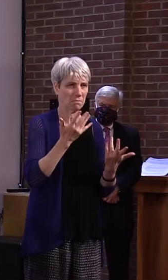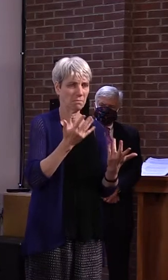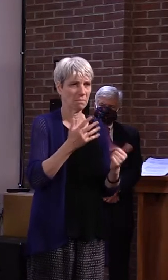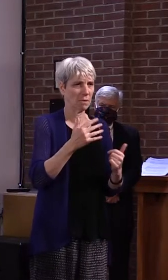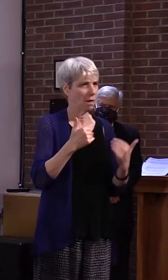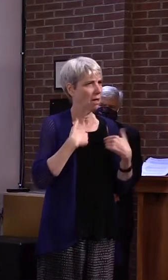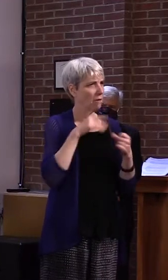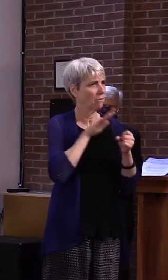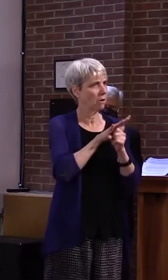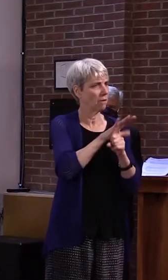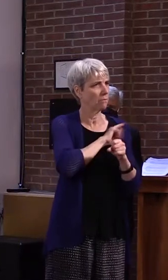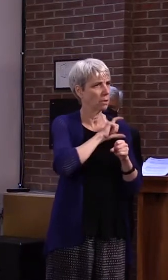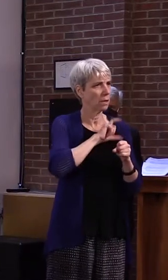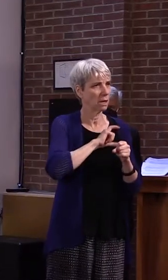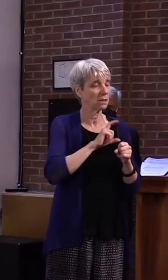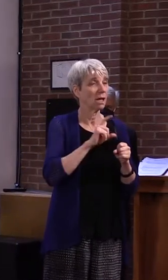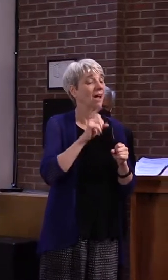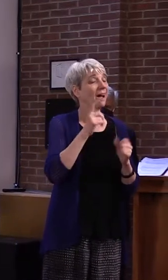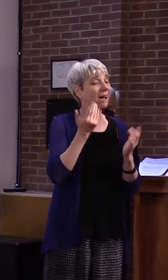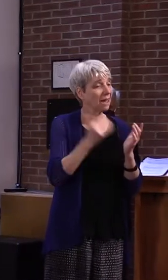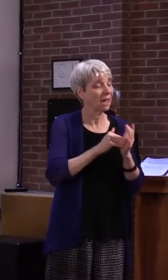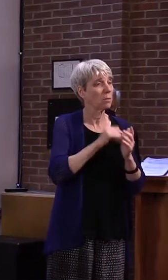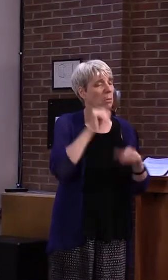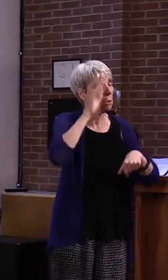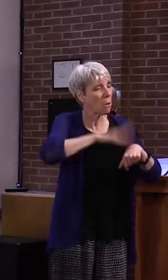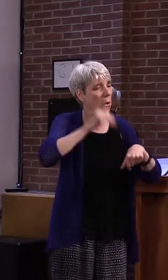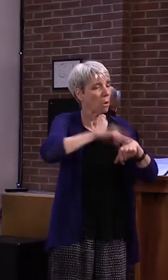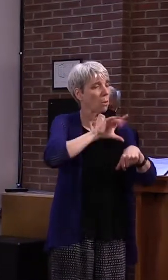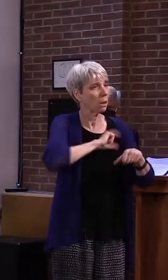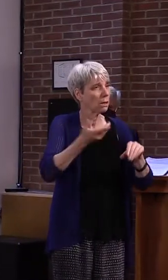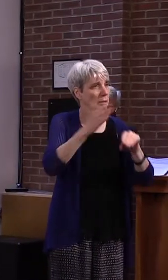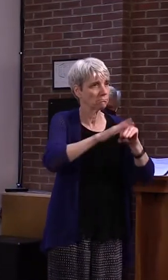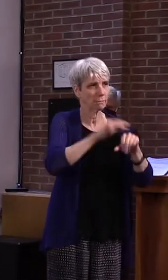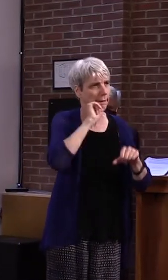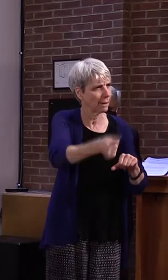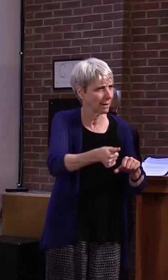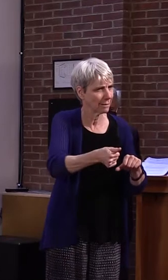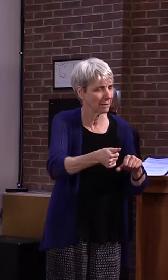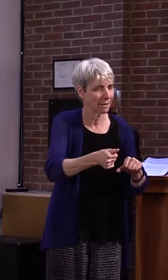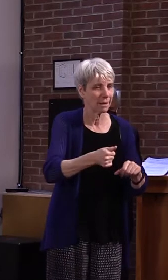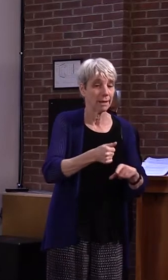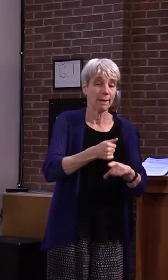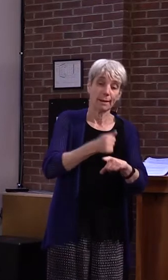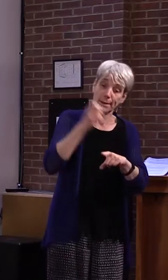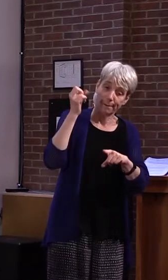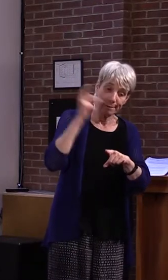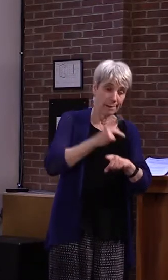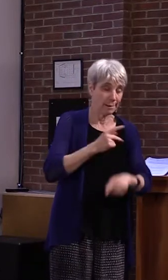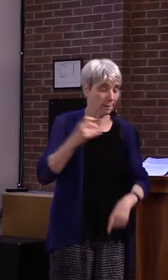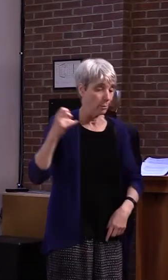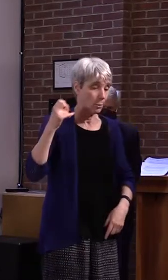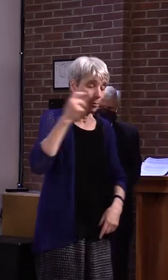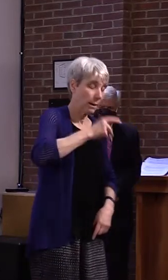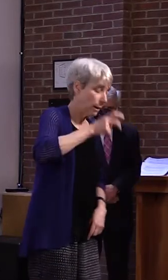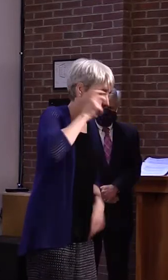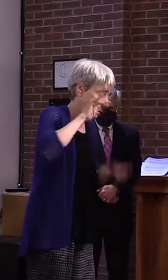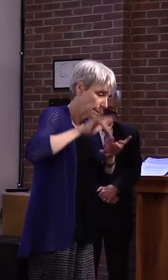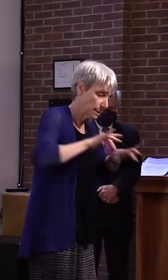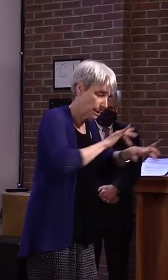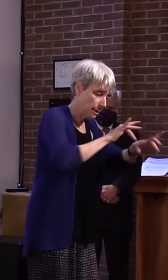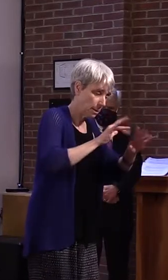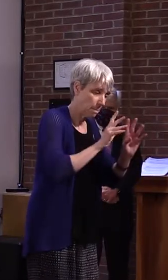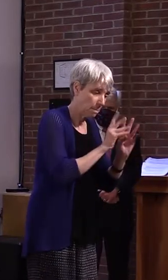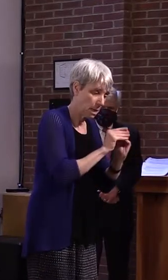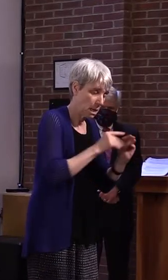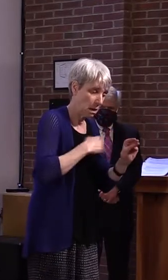or an increase in call volume for that matter. Okay, well, I will have to go back to the recording because I certainly have down